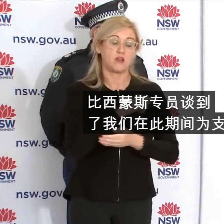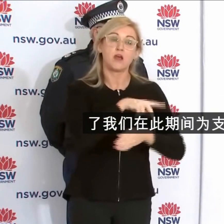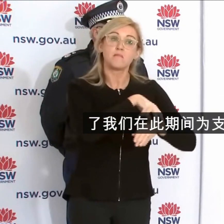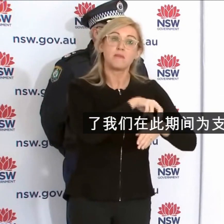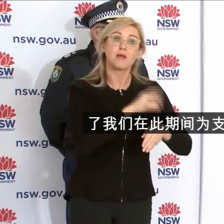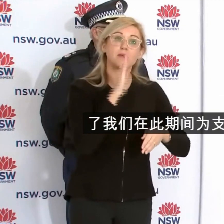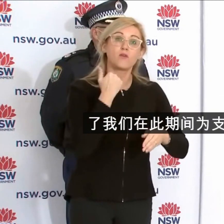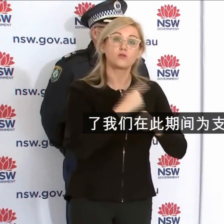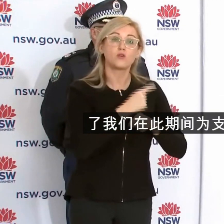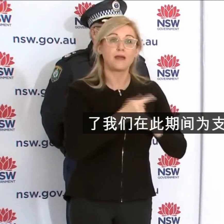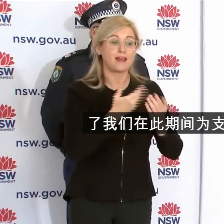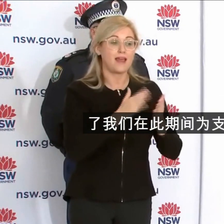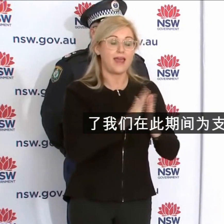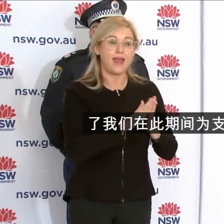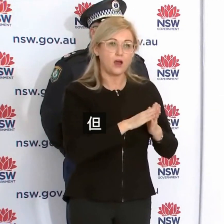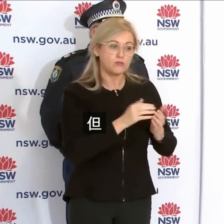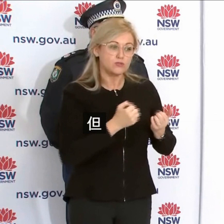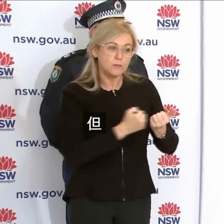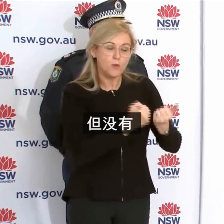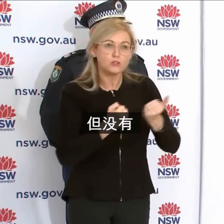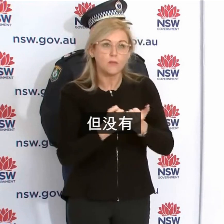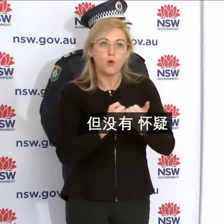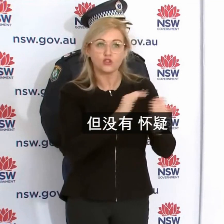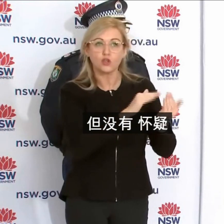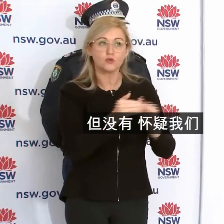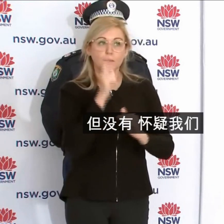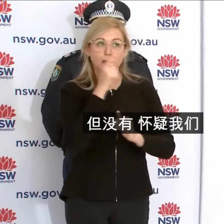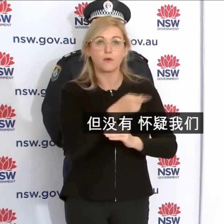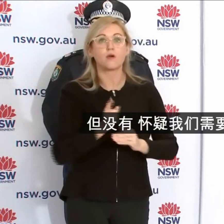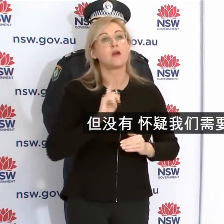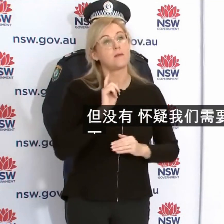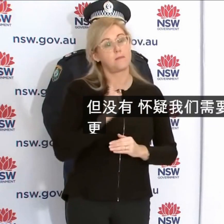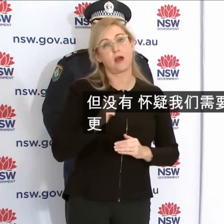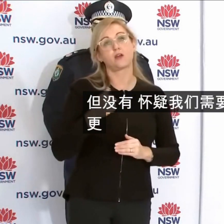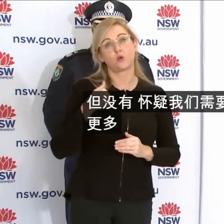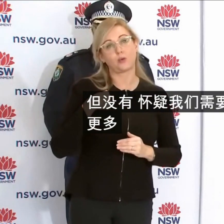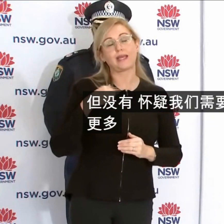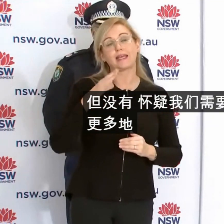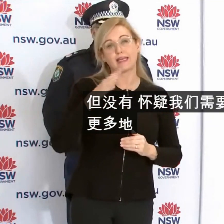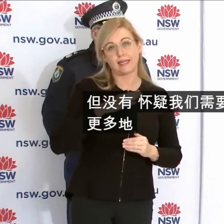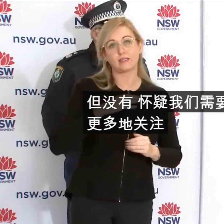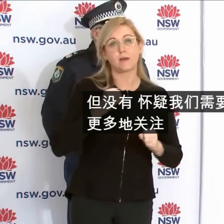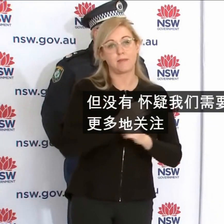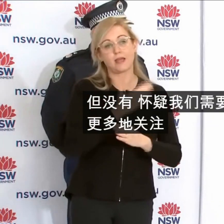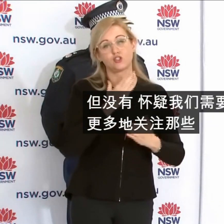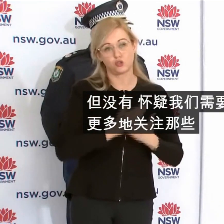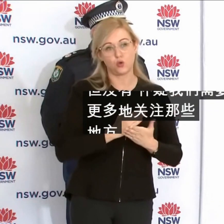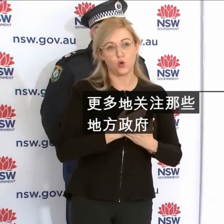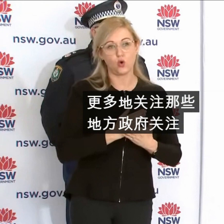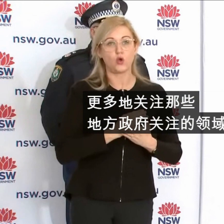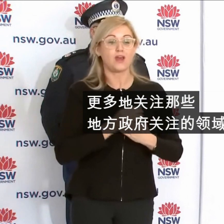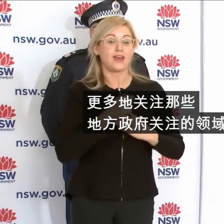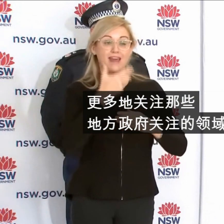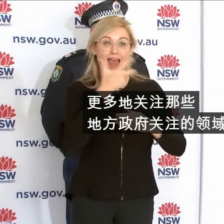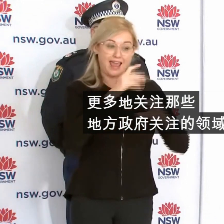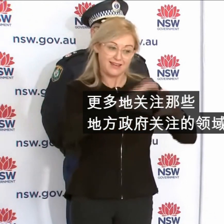doing to support communities during this time. But there's no doubt that we need to increase our focus on those local